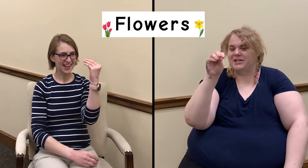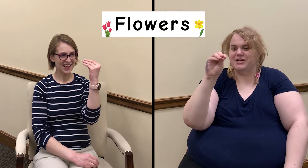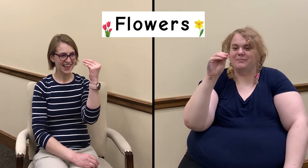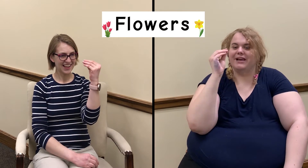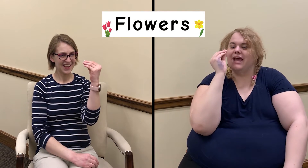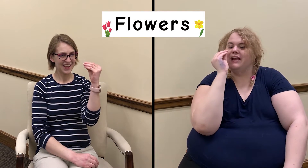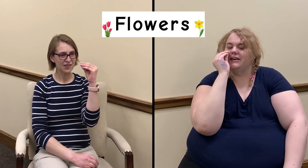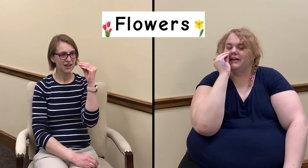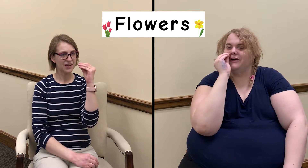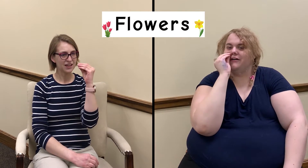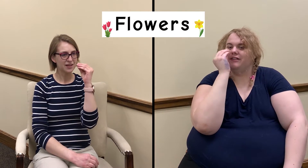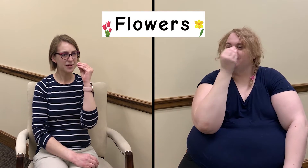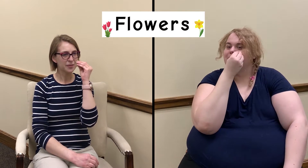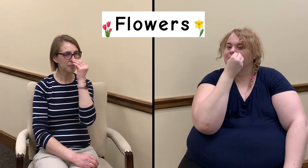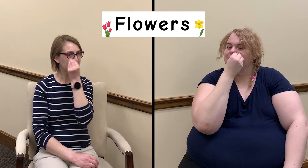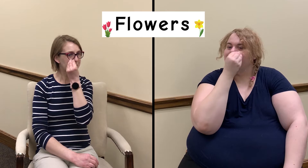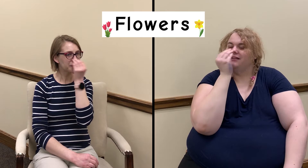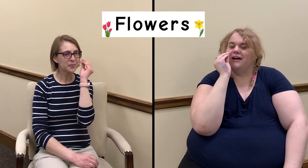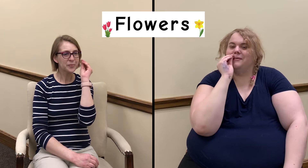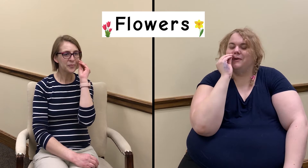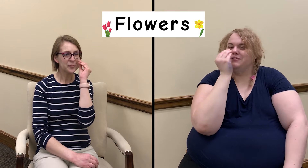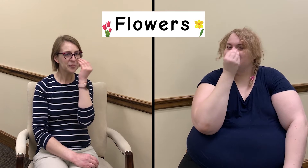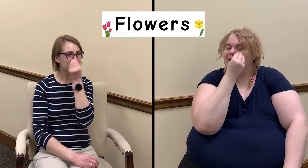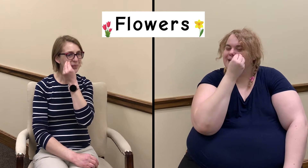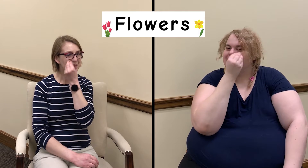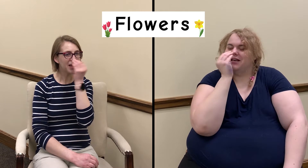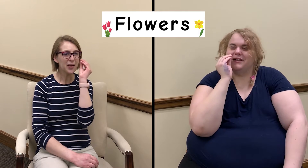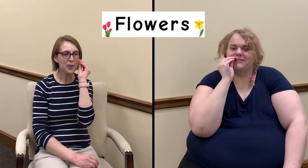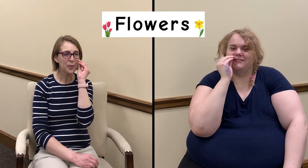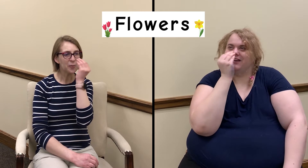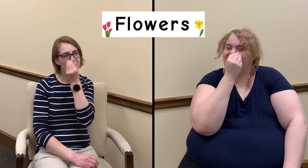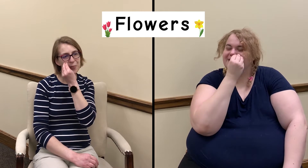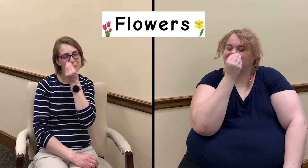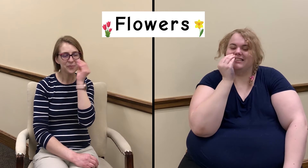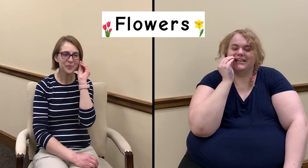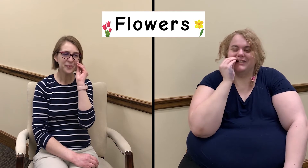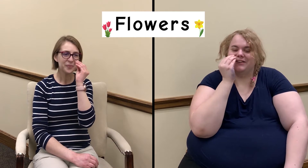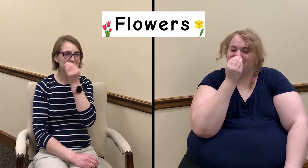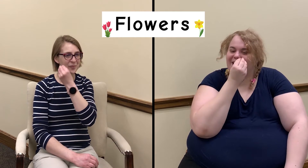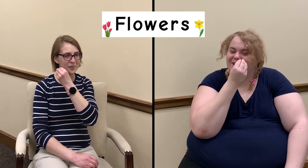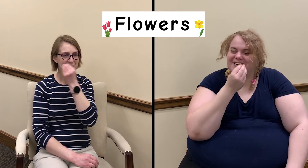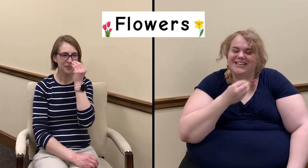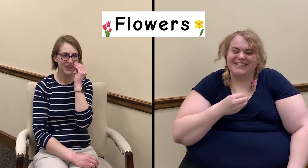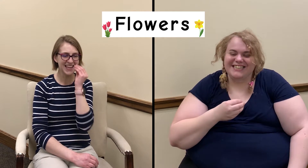shape again and you're going to go. On both sides, like a little flower.